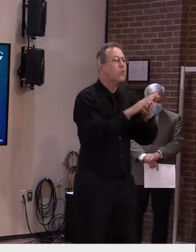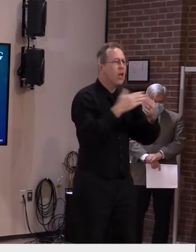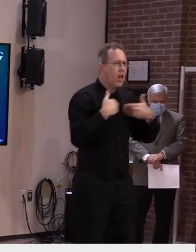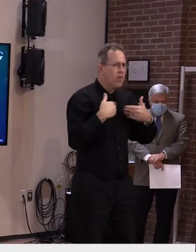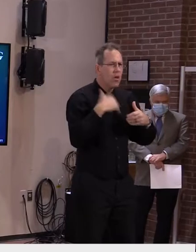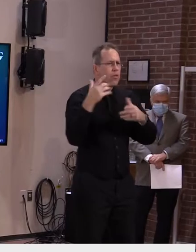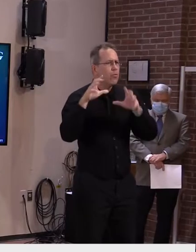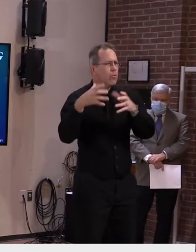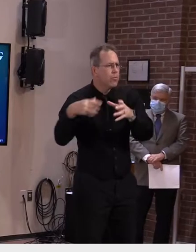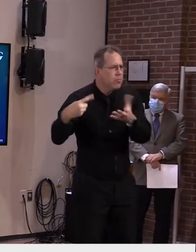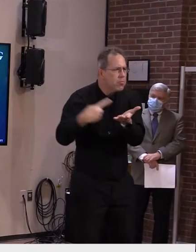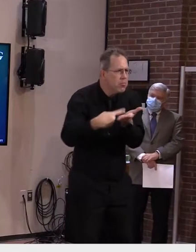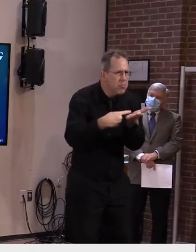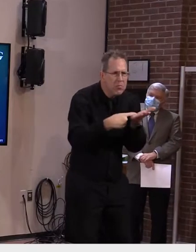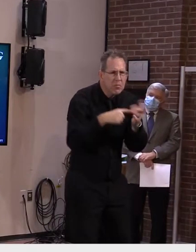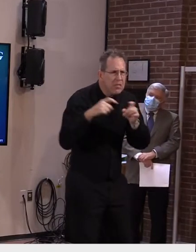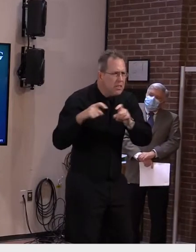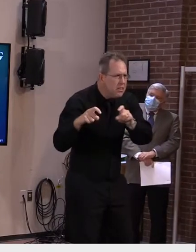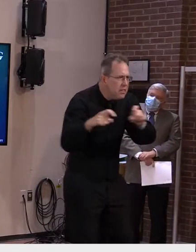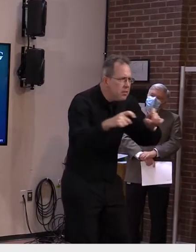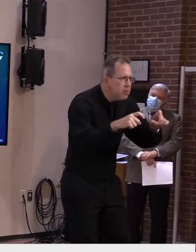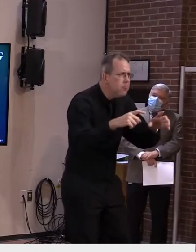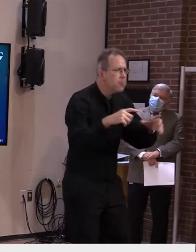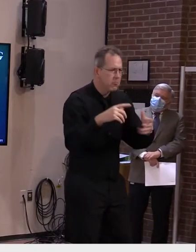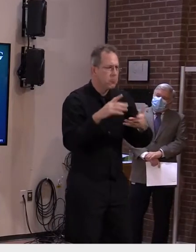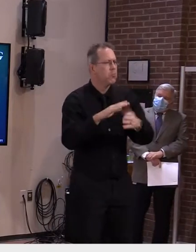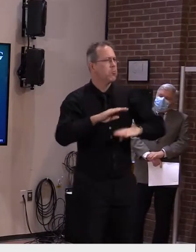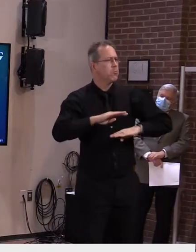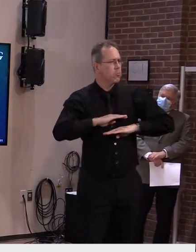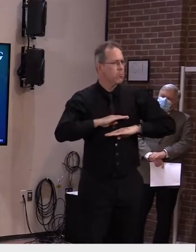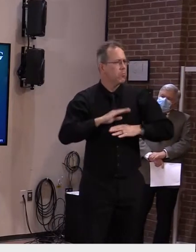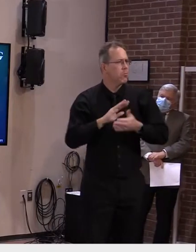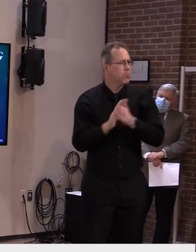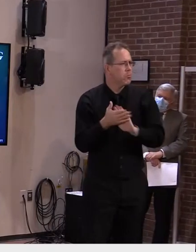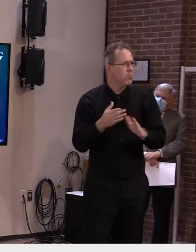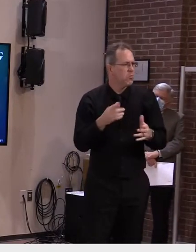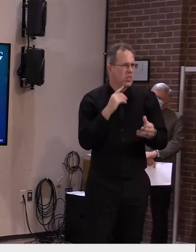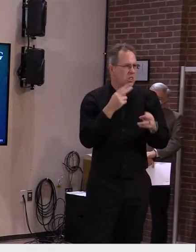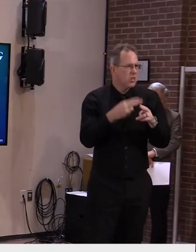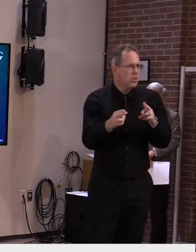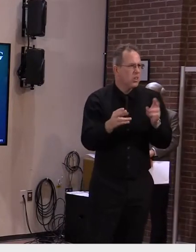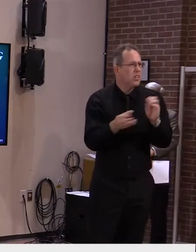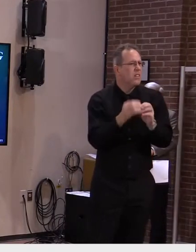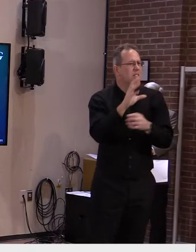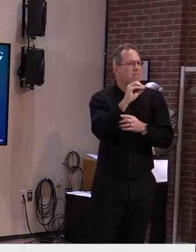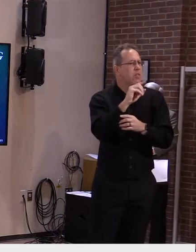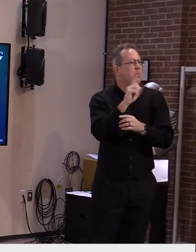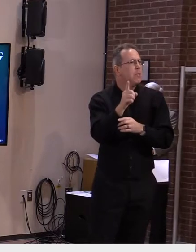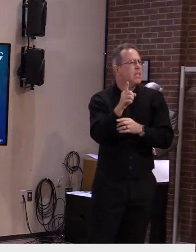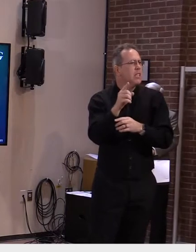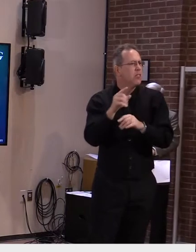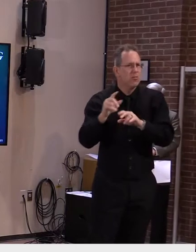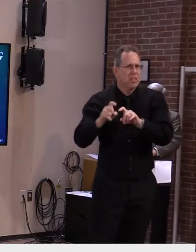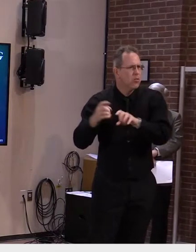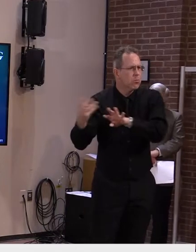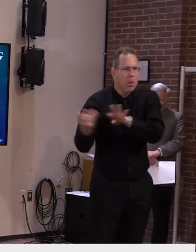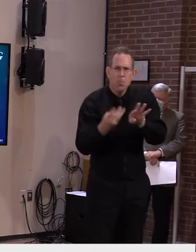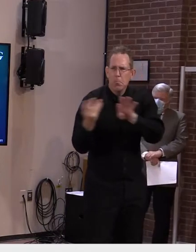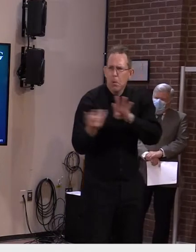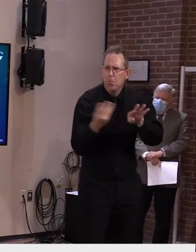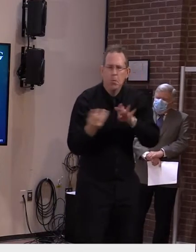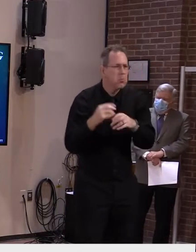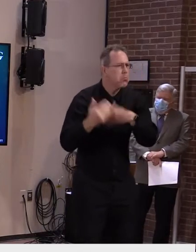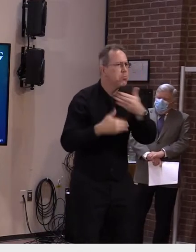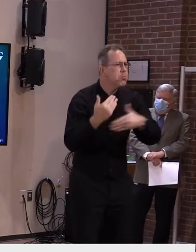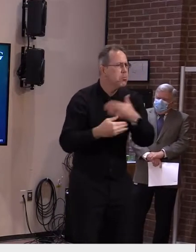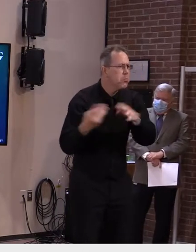them with the antigen tests in 50 minutes. All the students tested negative, which meant they were able to be